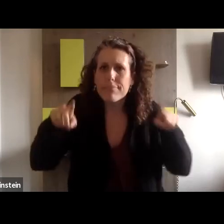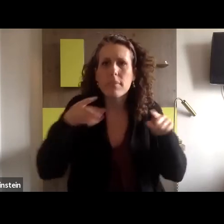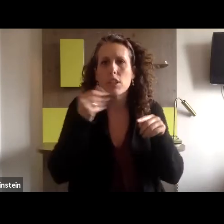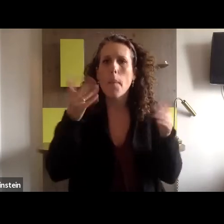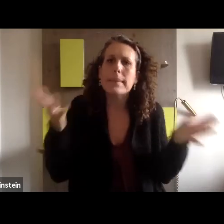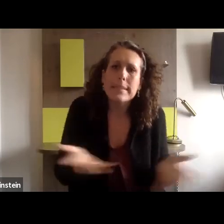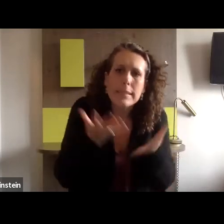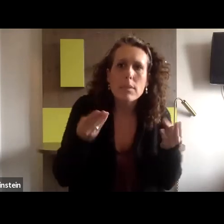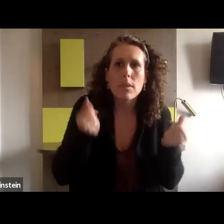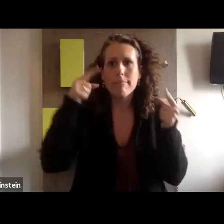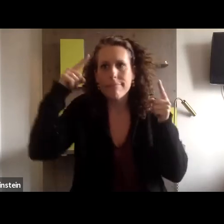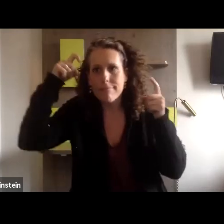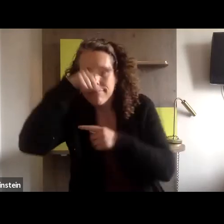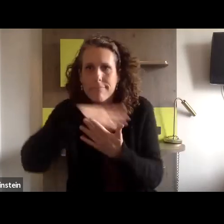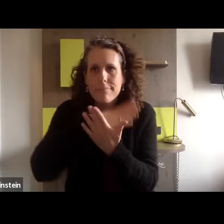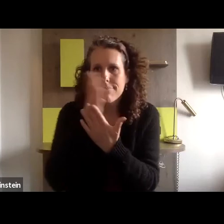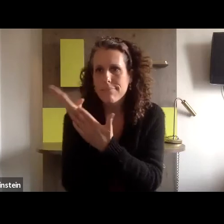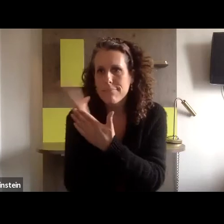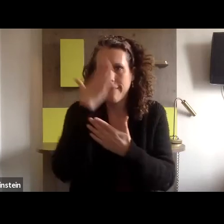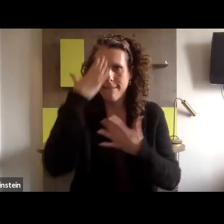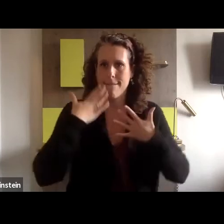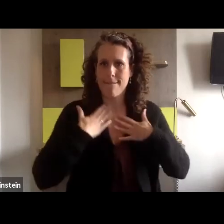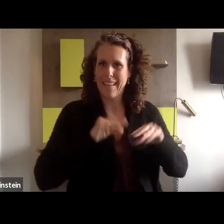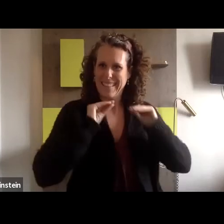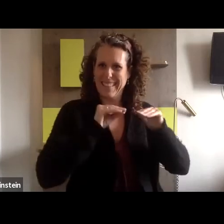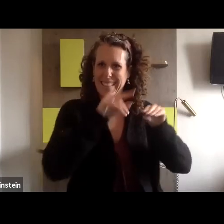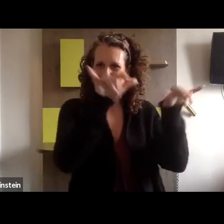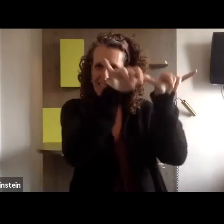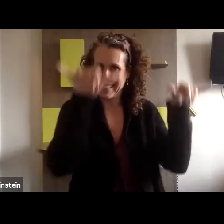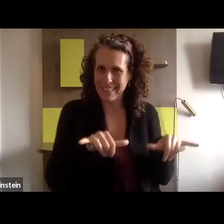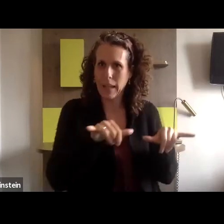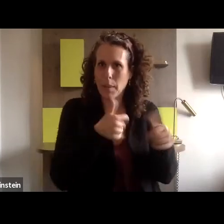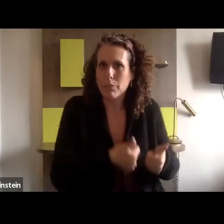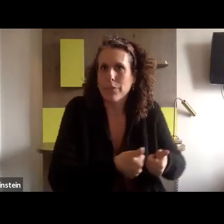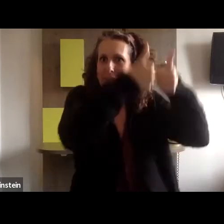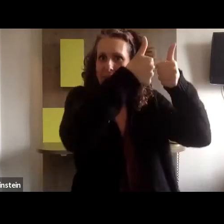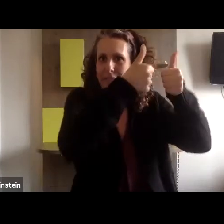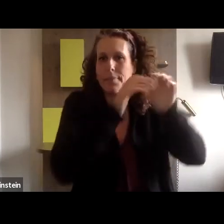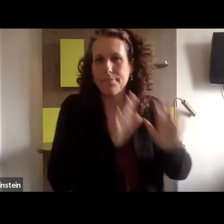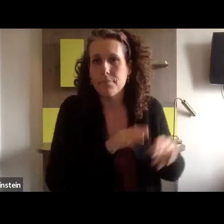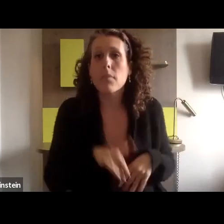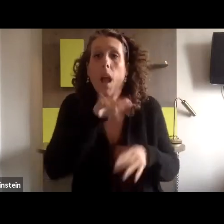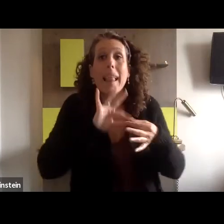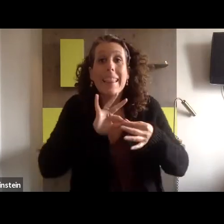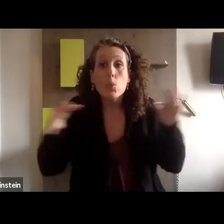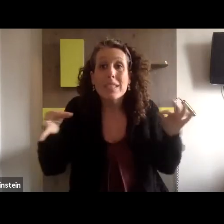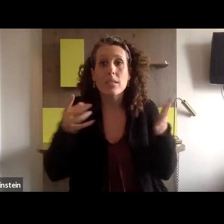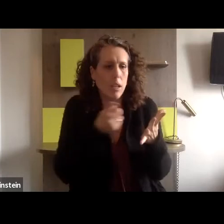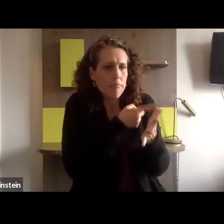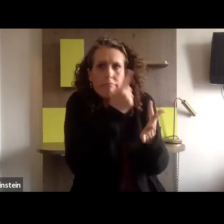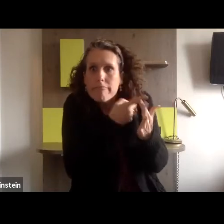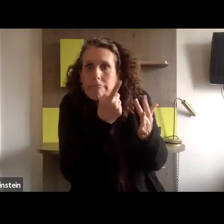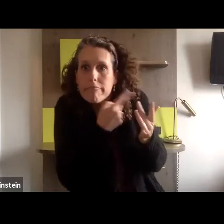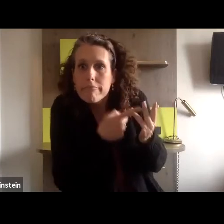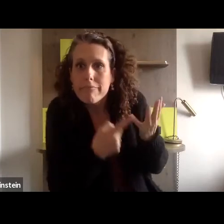in order to train the system. There were different linguistic criteria to how we